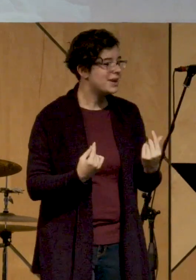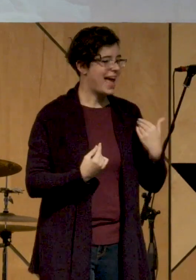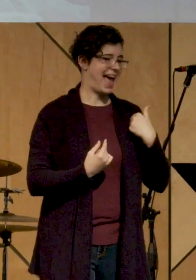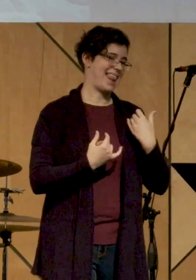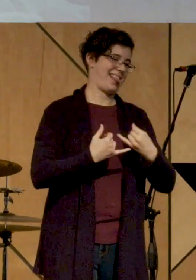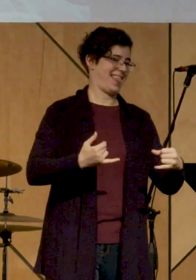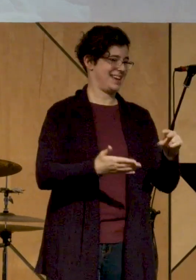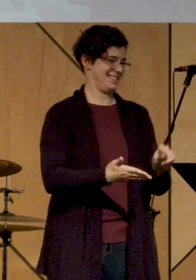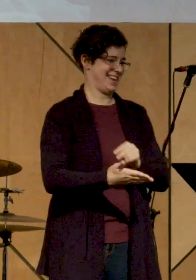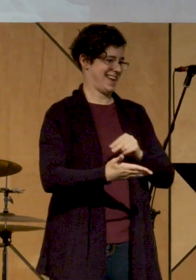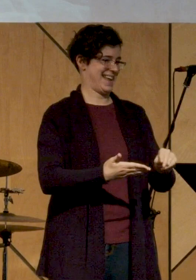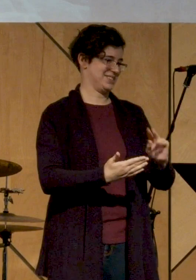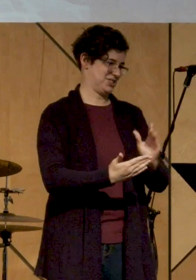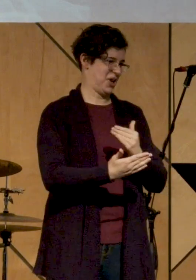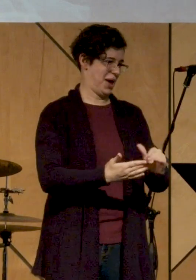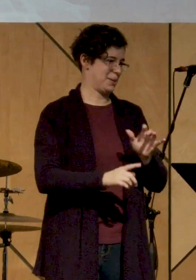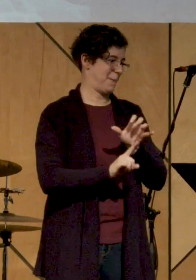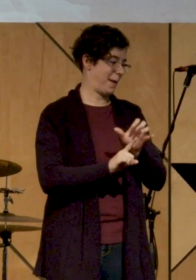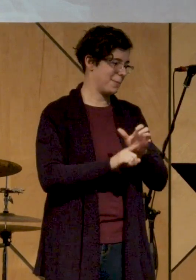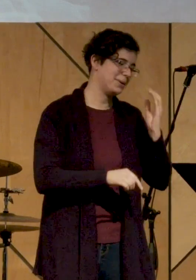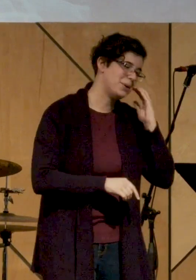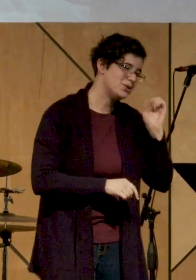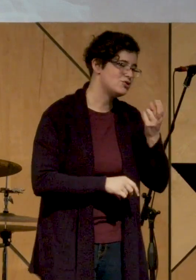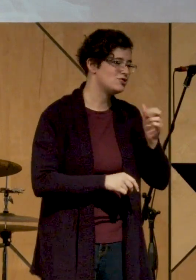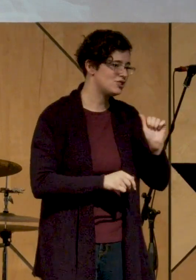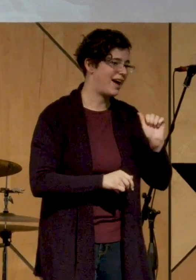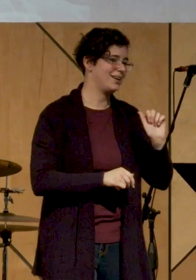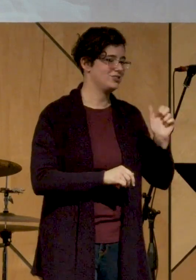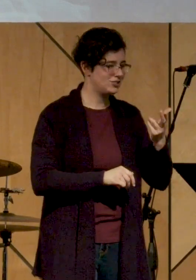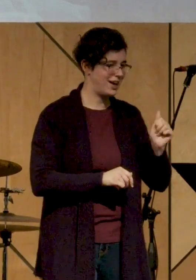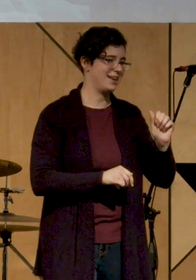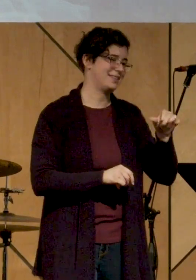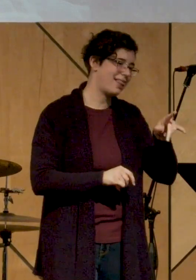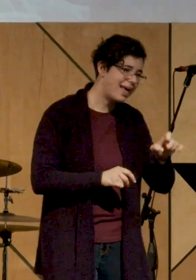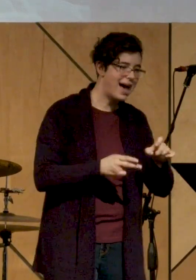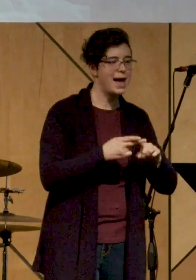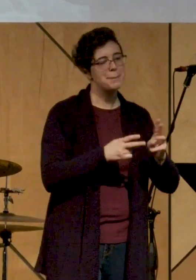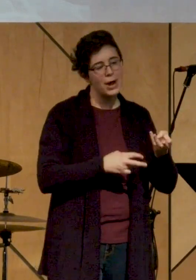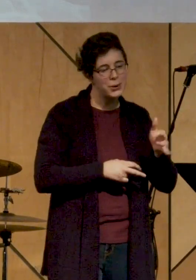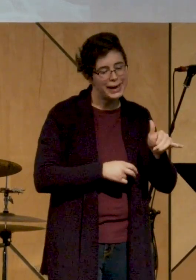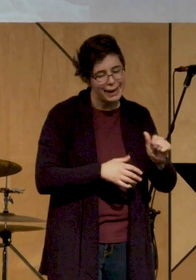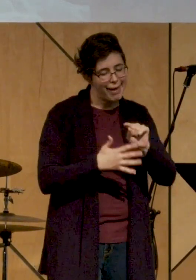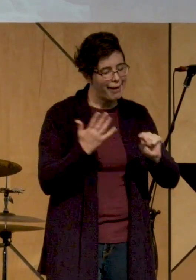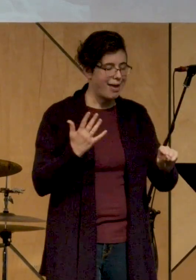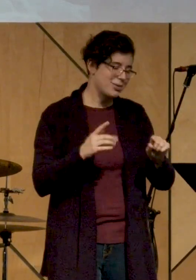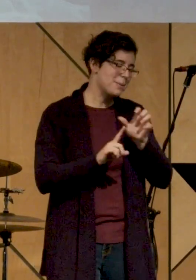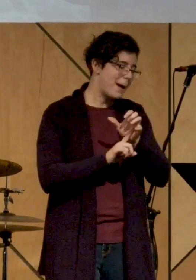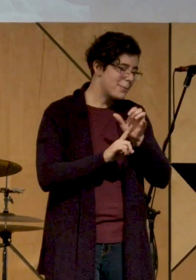line dance songs, right? Like the cha-cha slide and the Macarena. And so my wife and I,